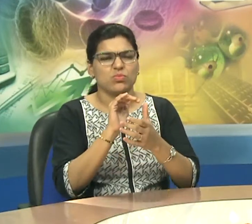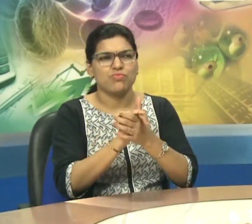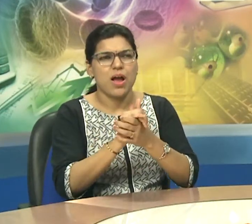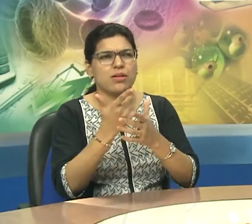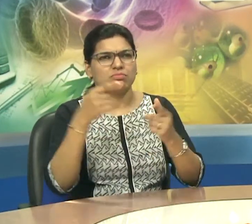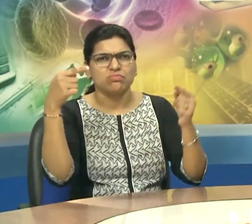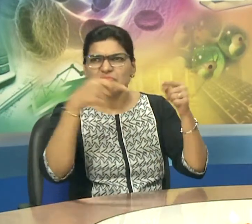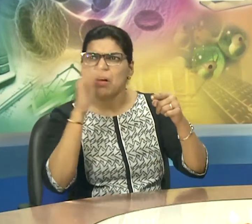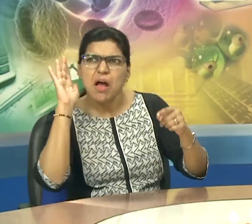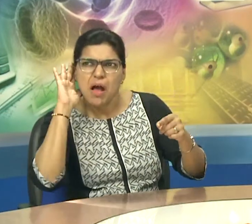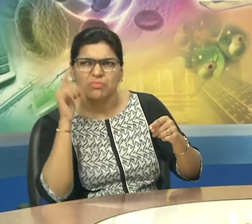hostile,